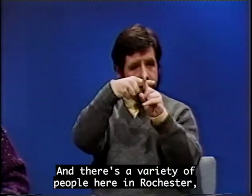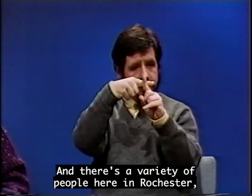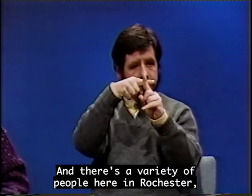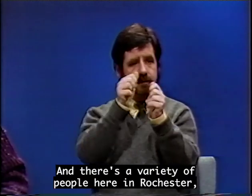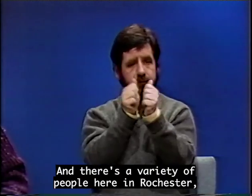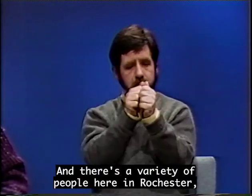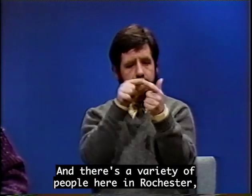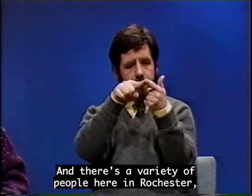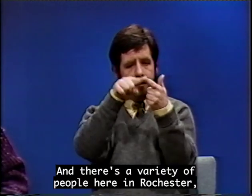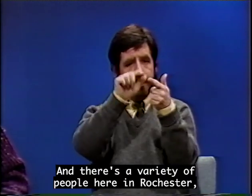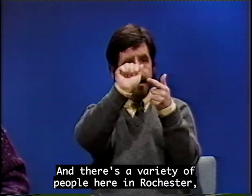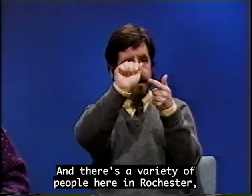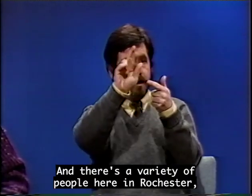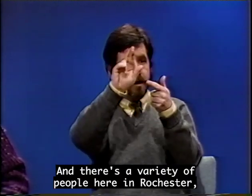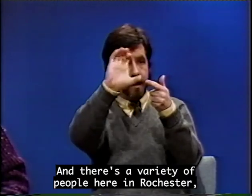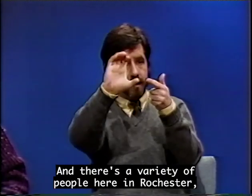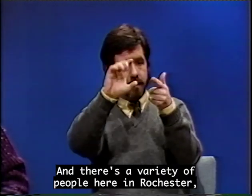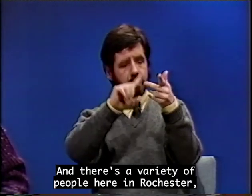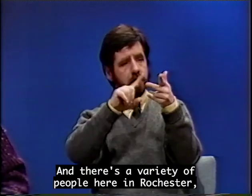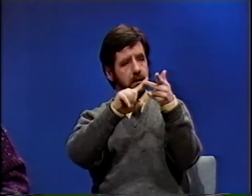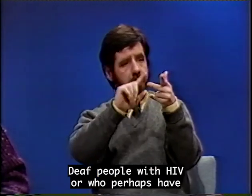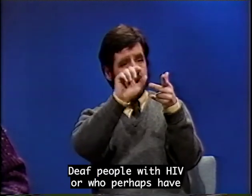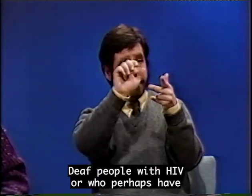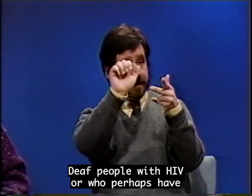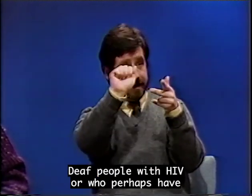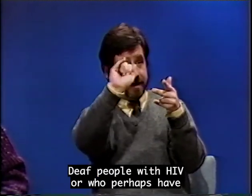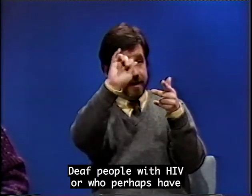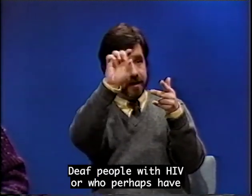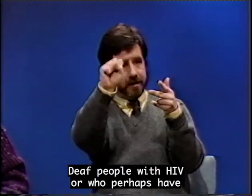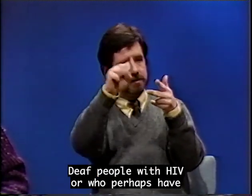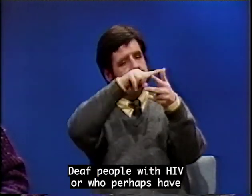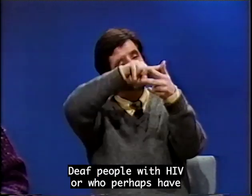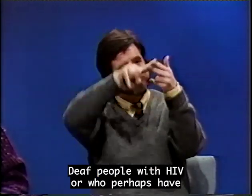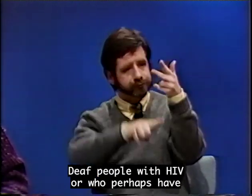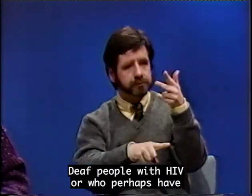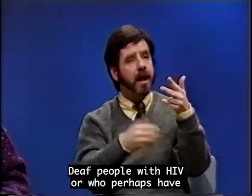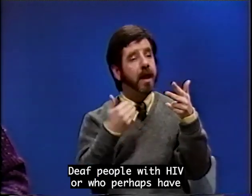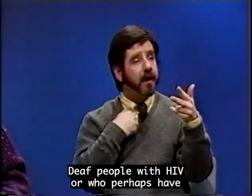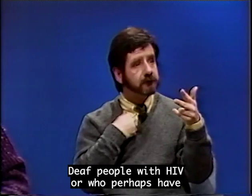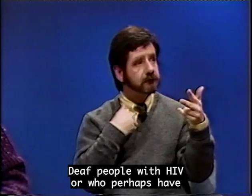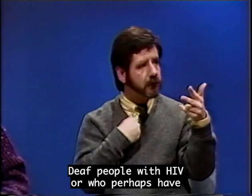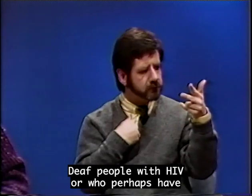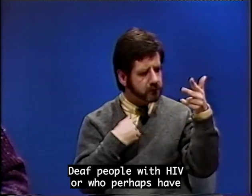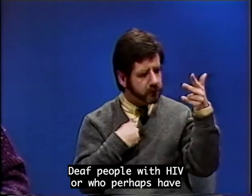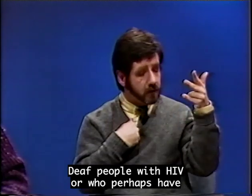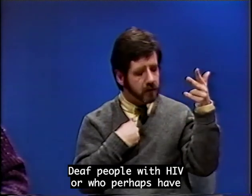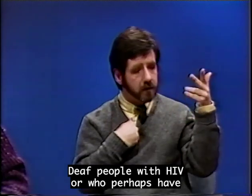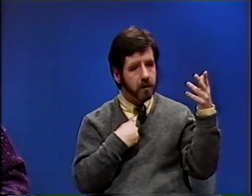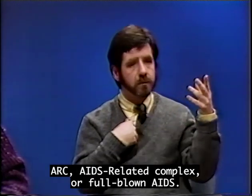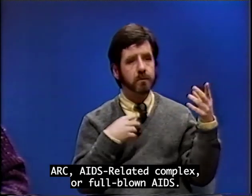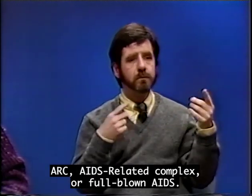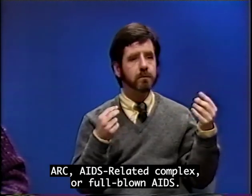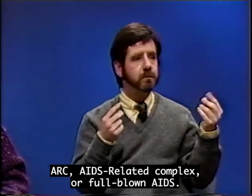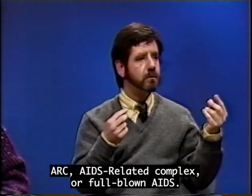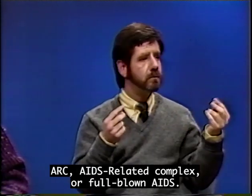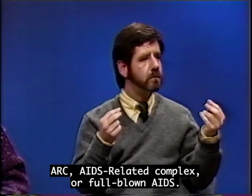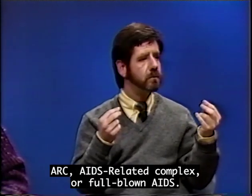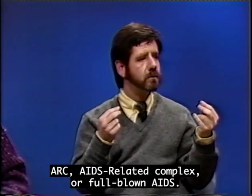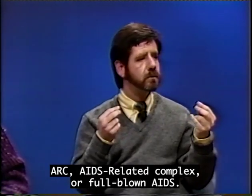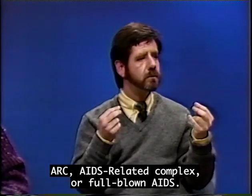And there's a variety of people here in Rochester, deaf people with HIV, or who perhaps have ARC, AIDS-related